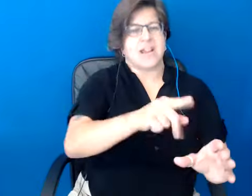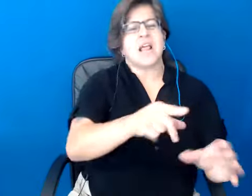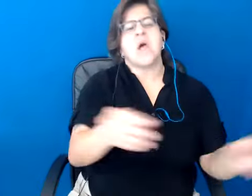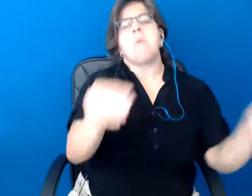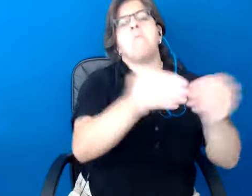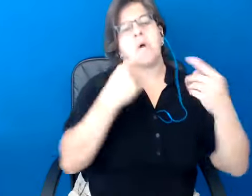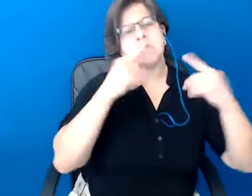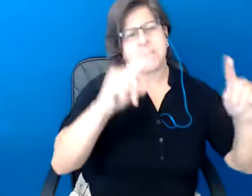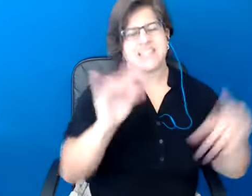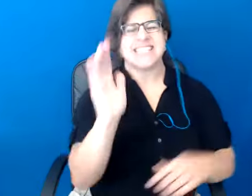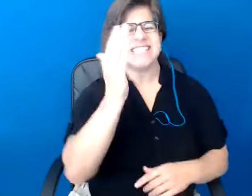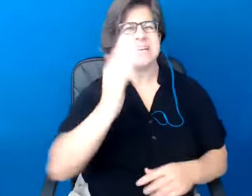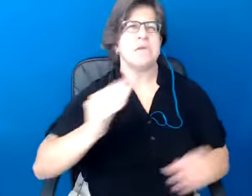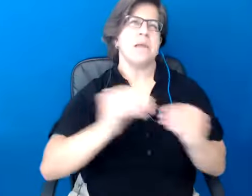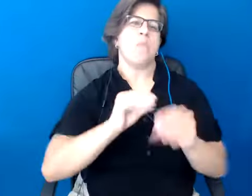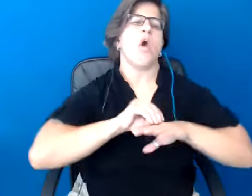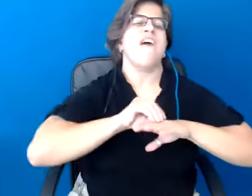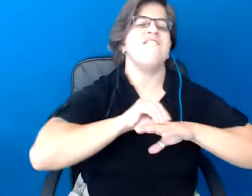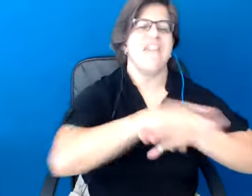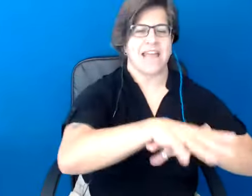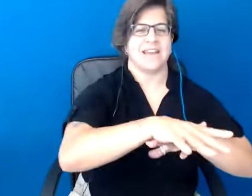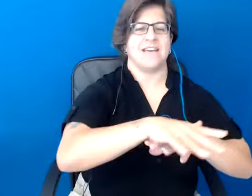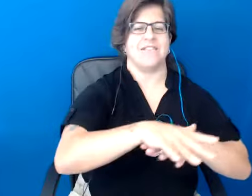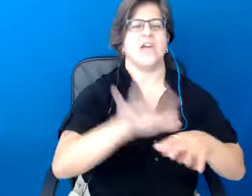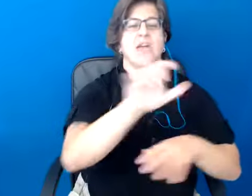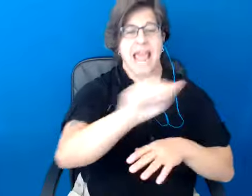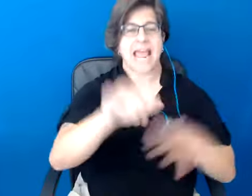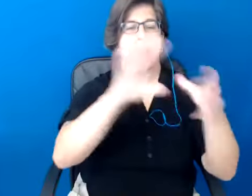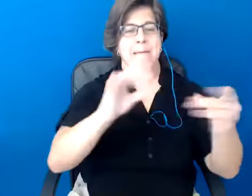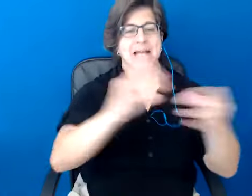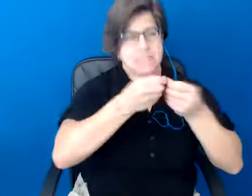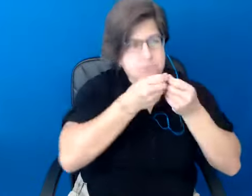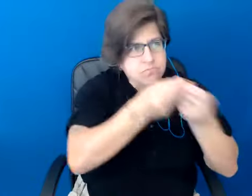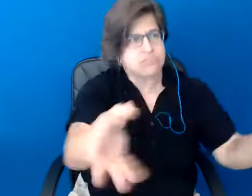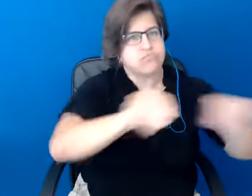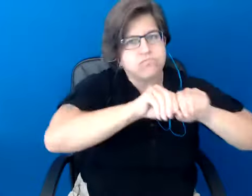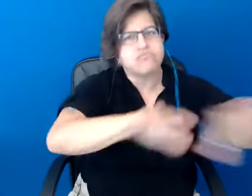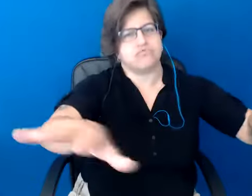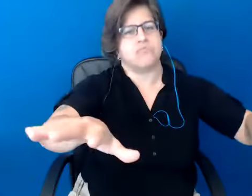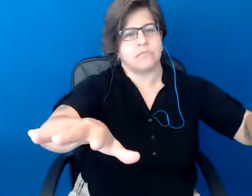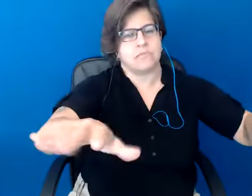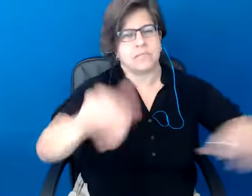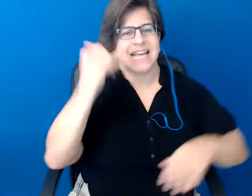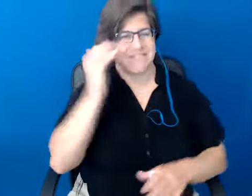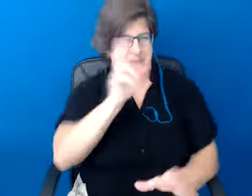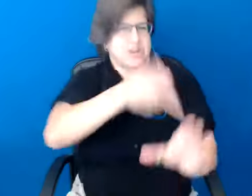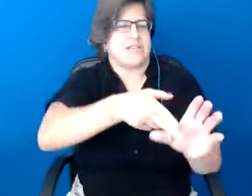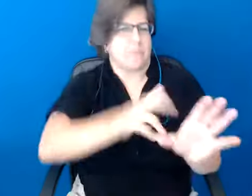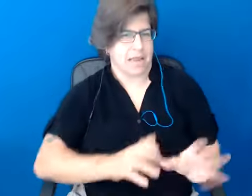their responsibility to participate, they're much better off. They seem to be more effective in carrying out our purpose and